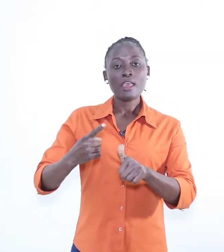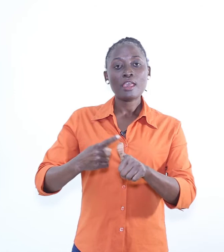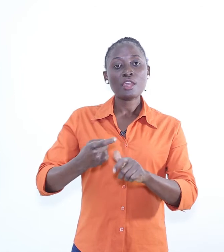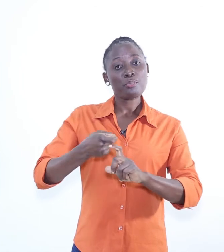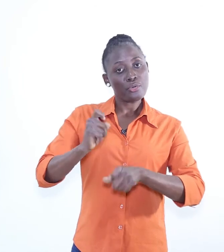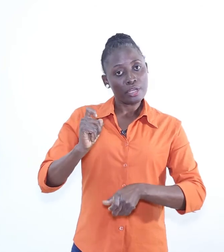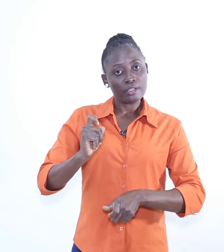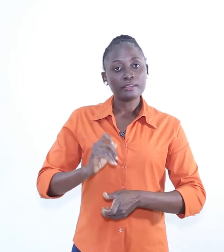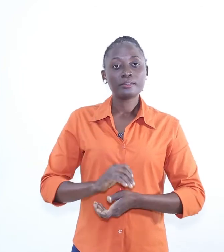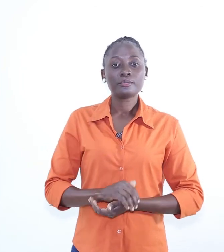April,